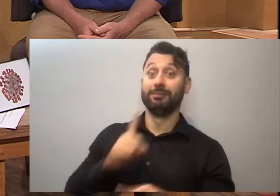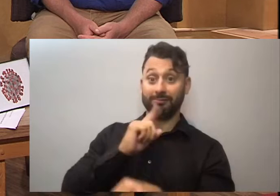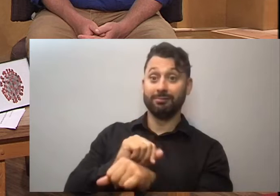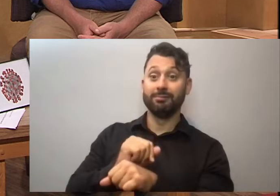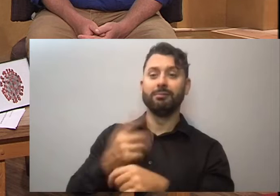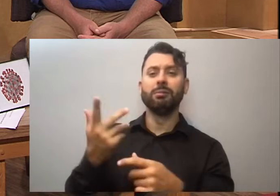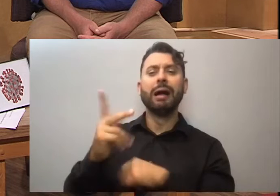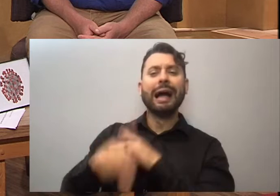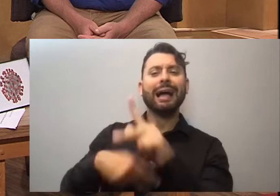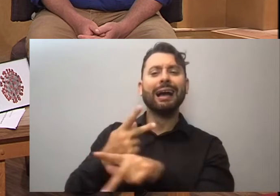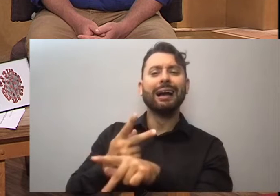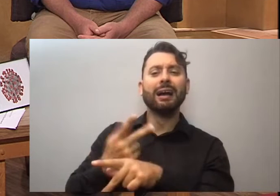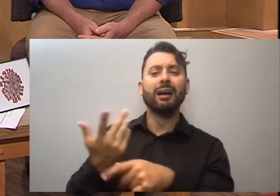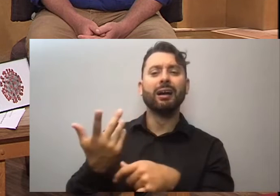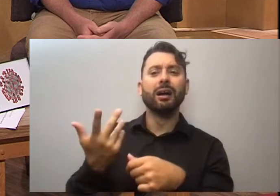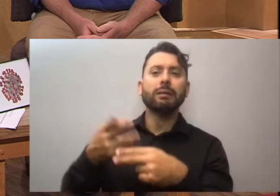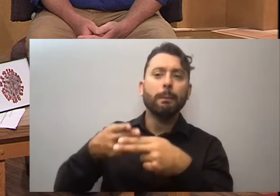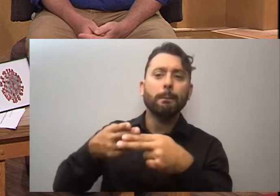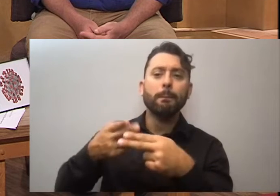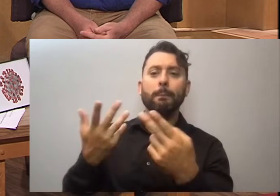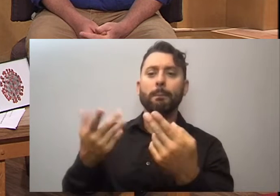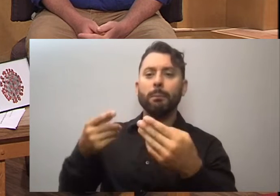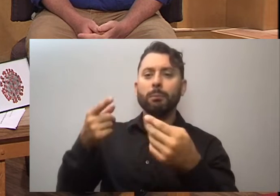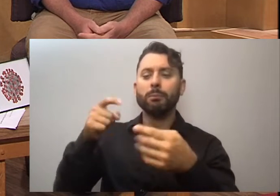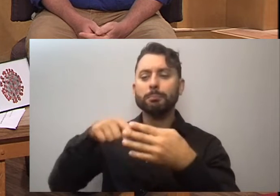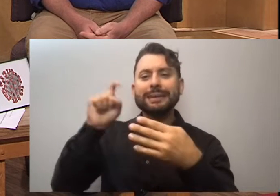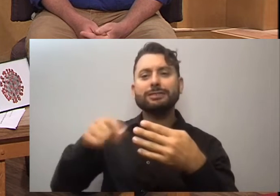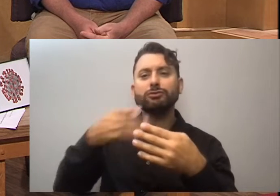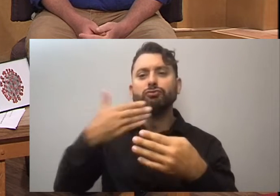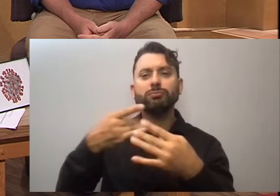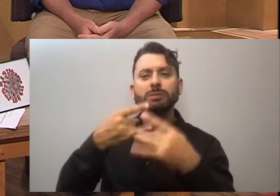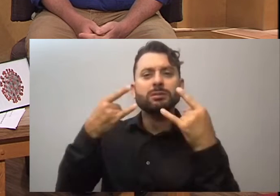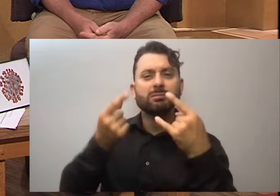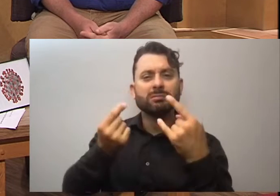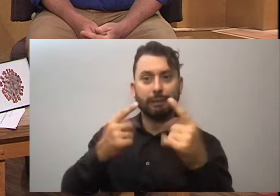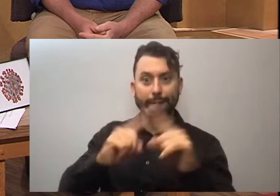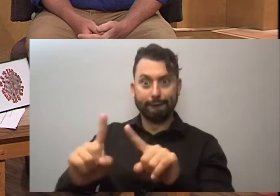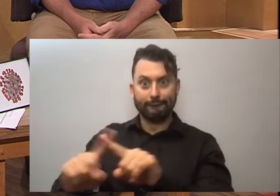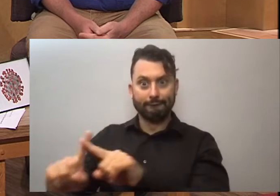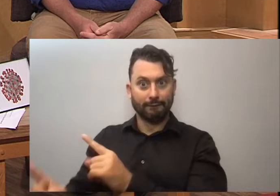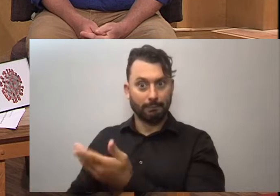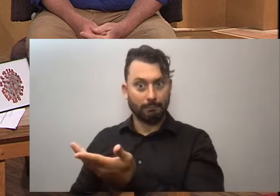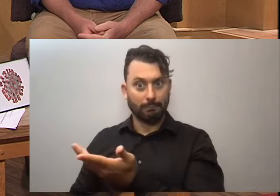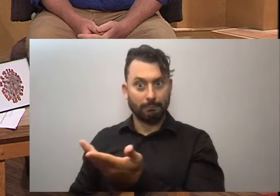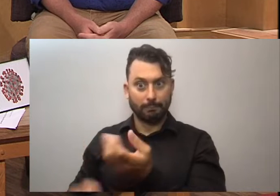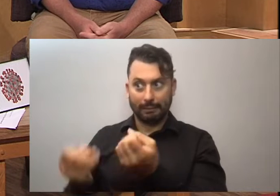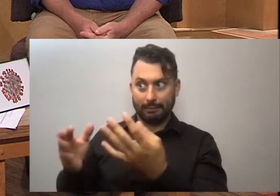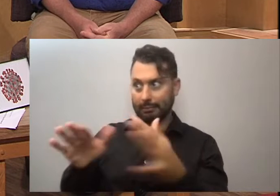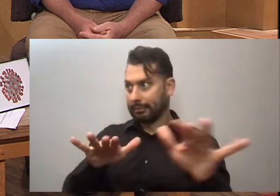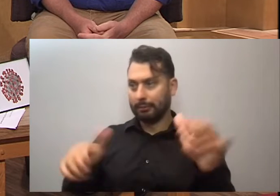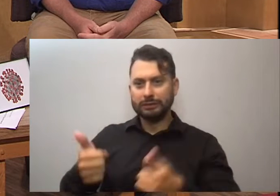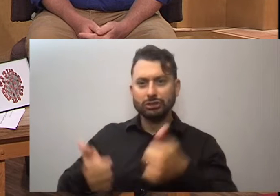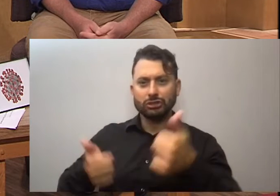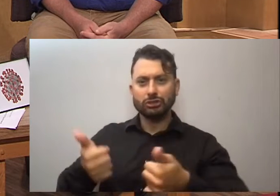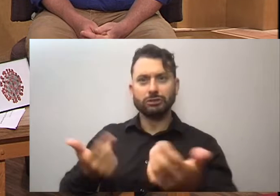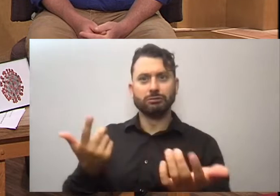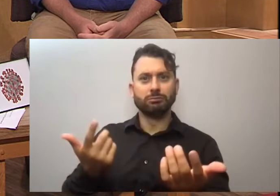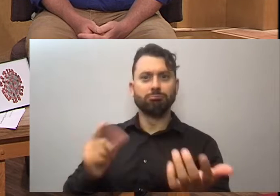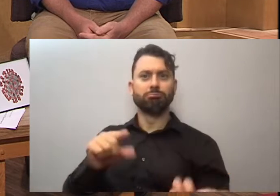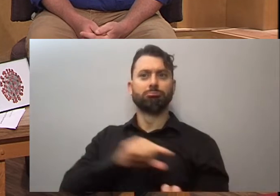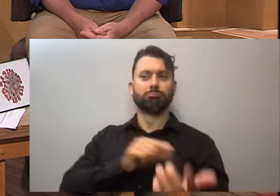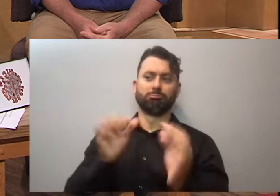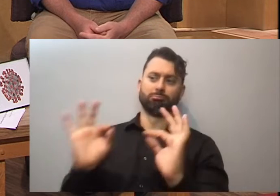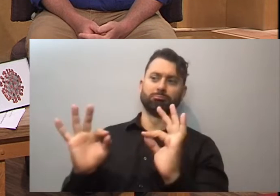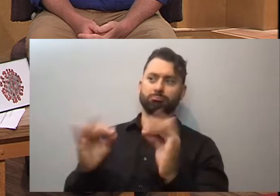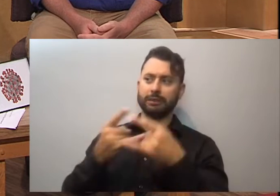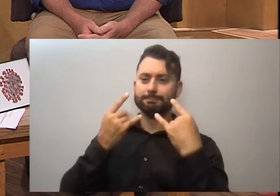mask, that's again very important. But what are we talking about as far as quality of masks? What kind